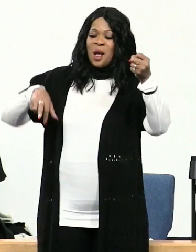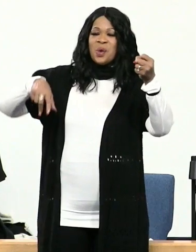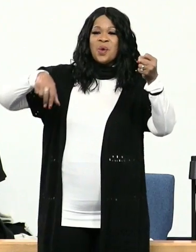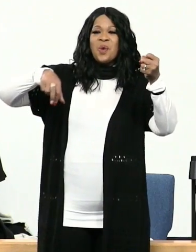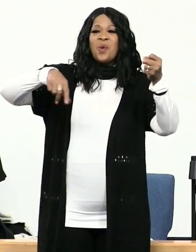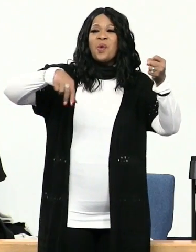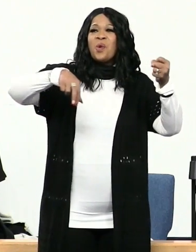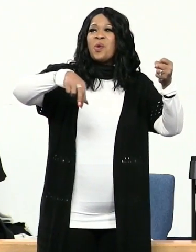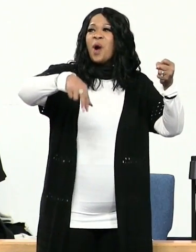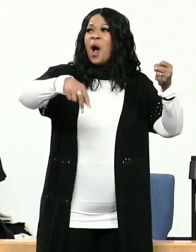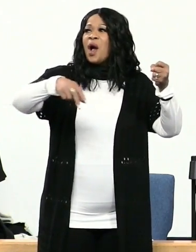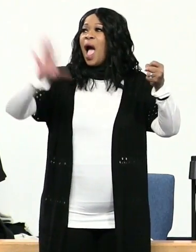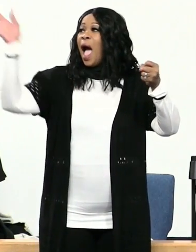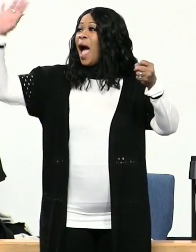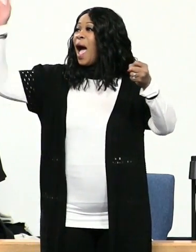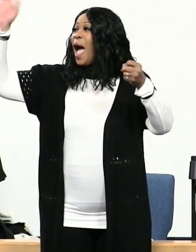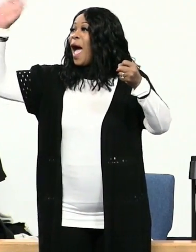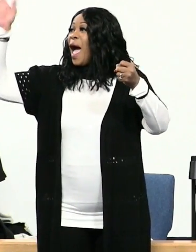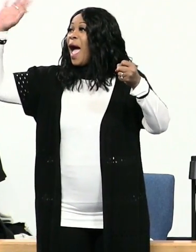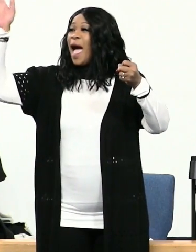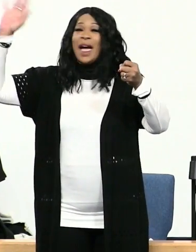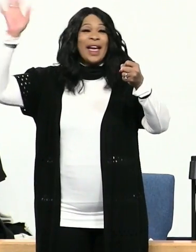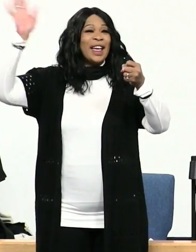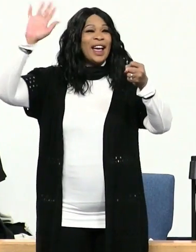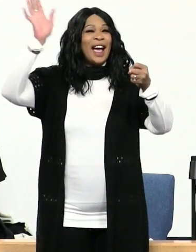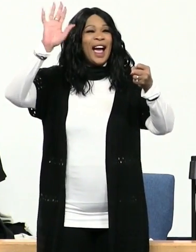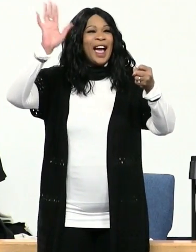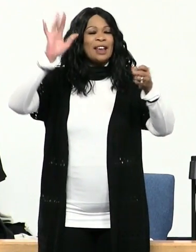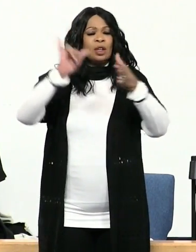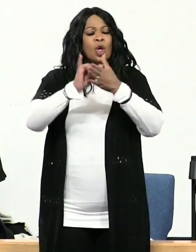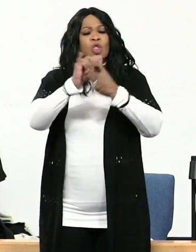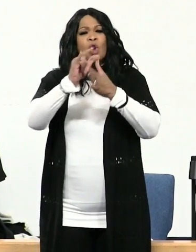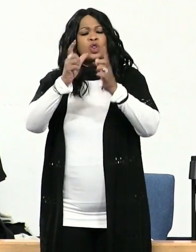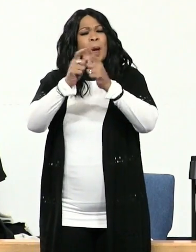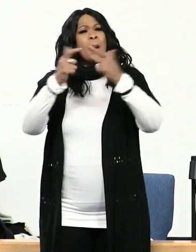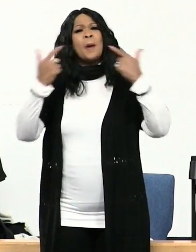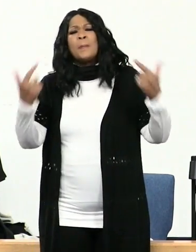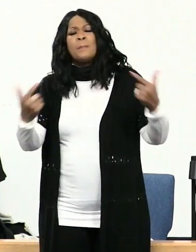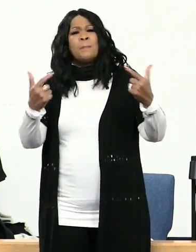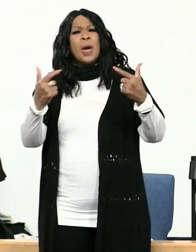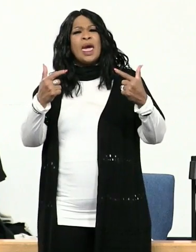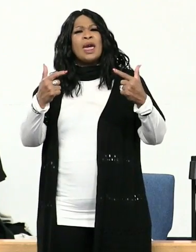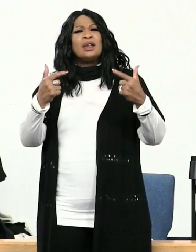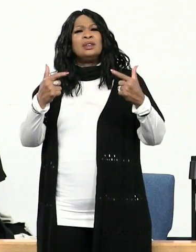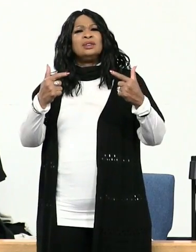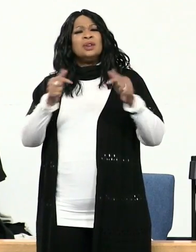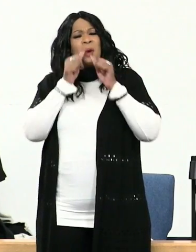street, speak to people, wave to people. Those are big deals, and we should thank